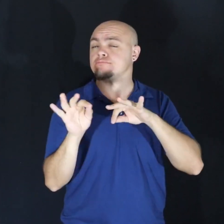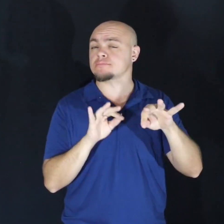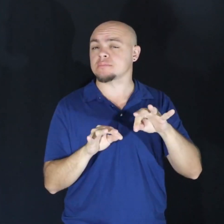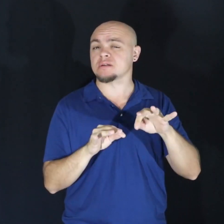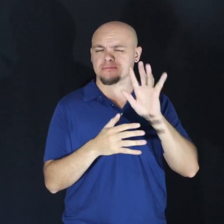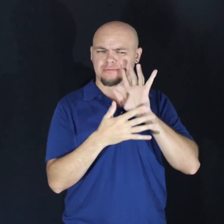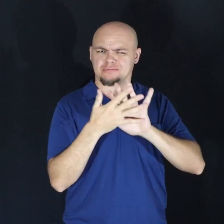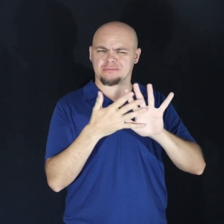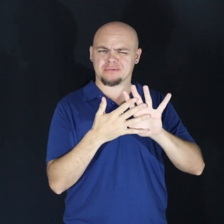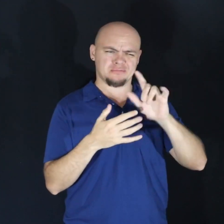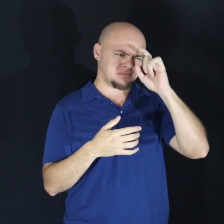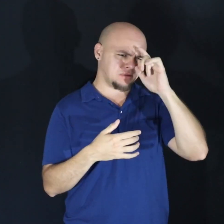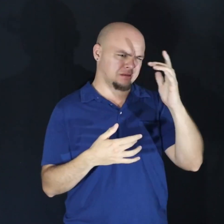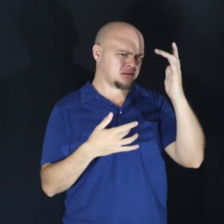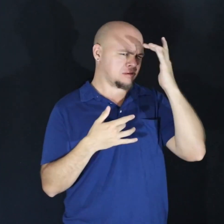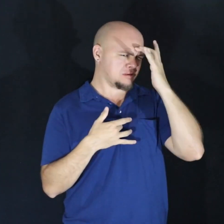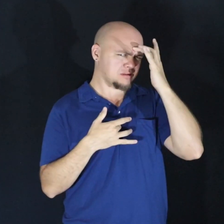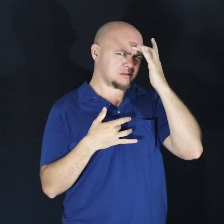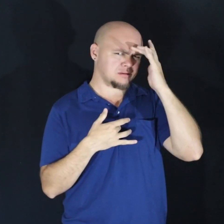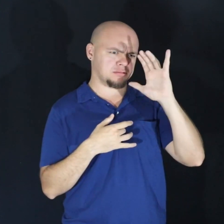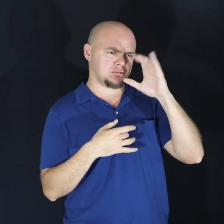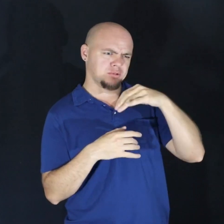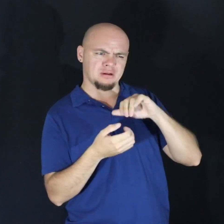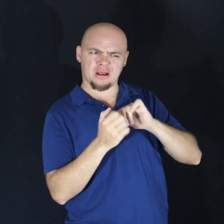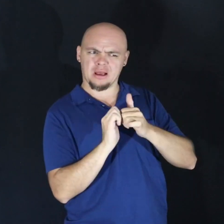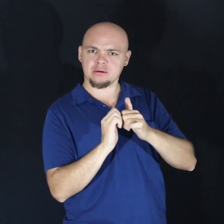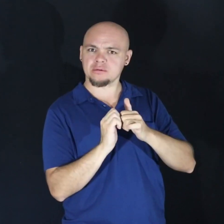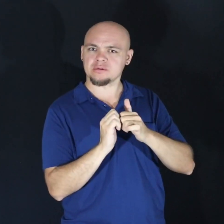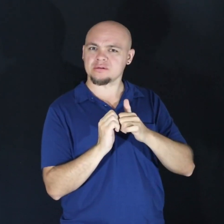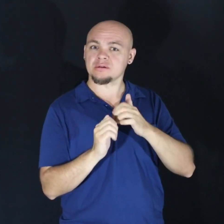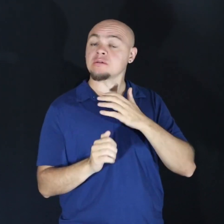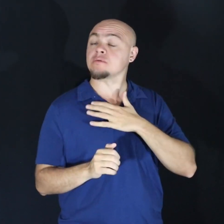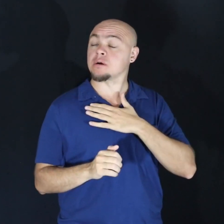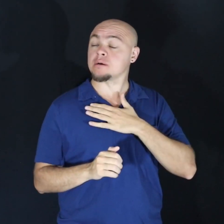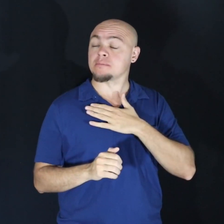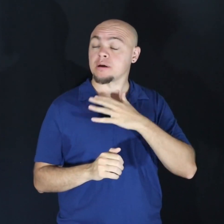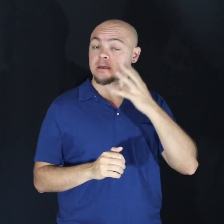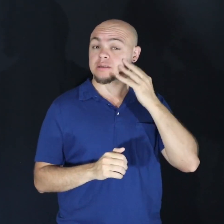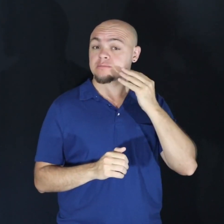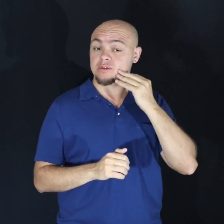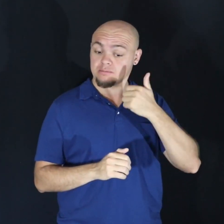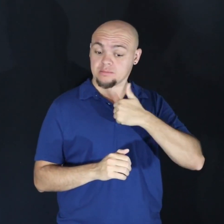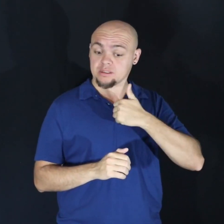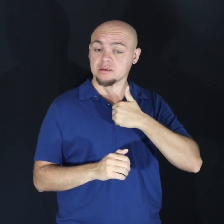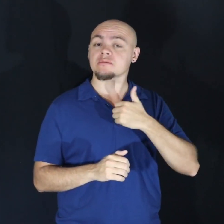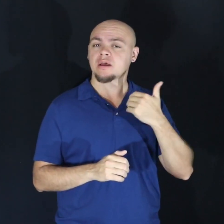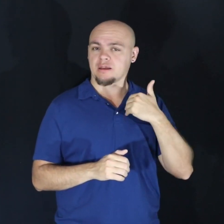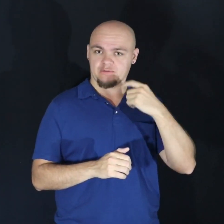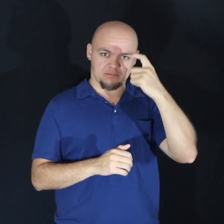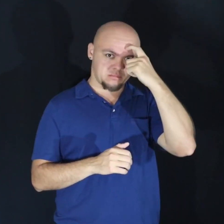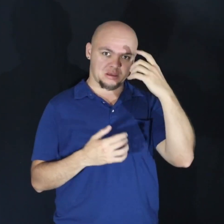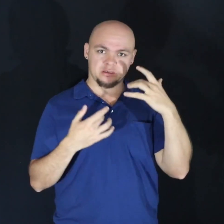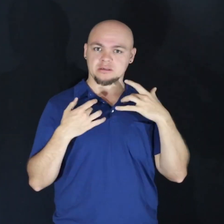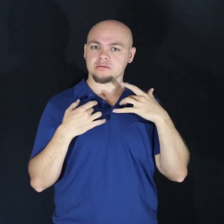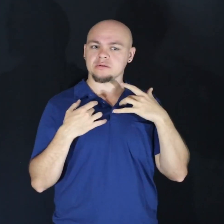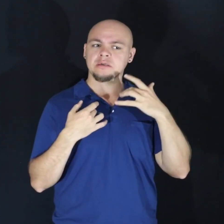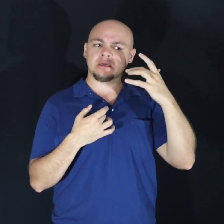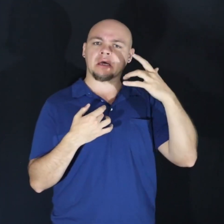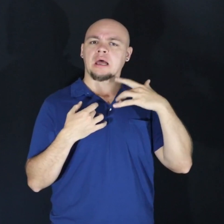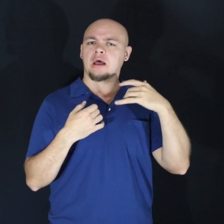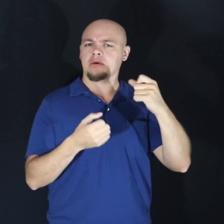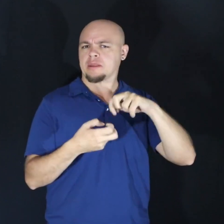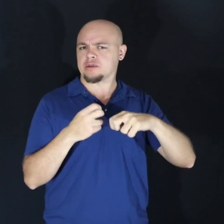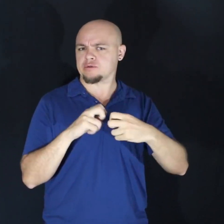how mental illnesses were seen as strange. This confusion comes from my own experience. I myself have mental illnesses, anxiety, and